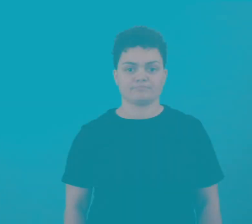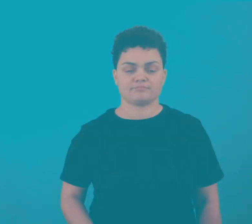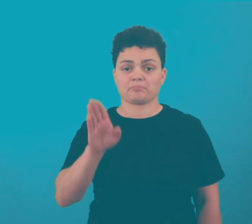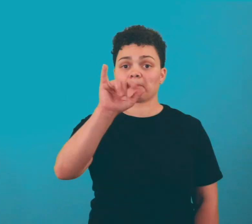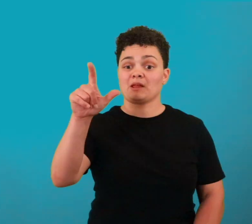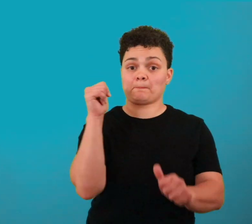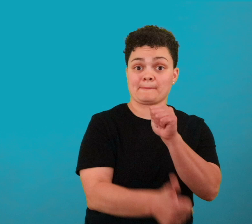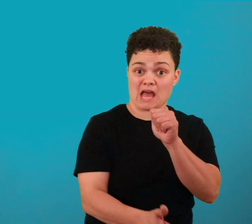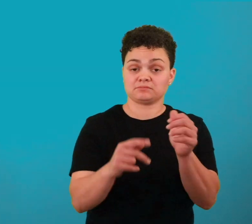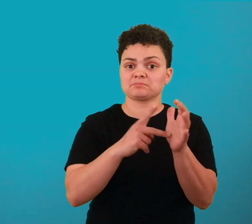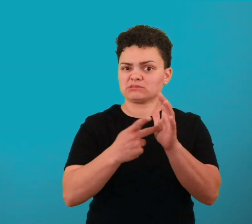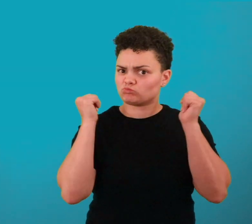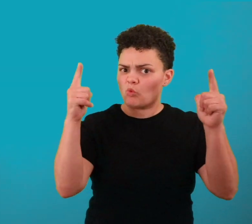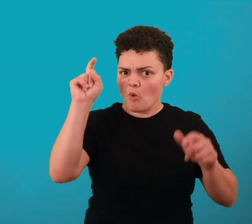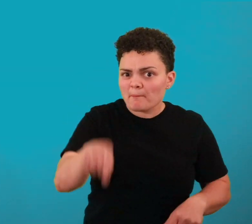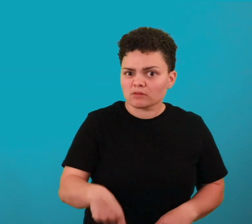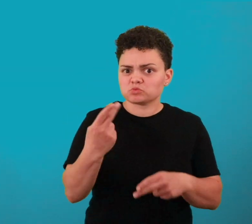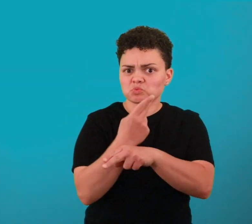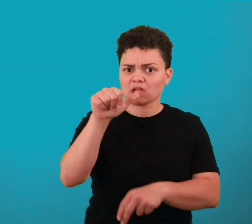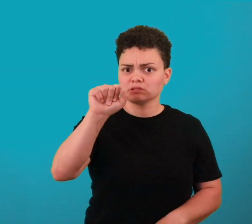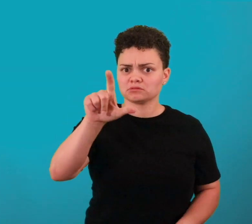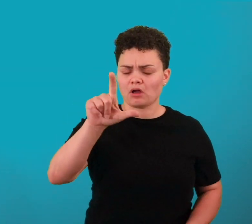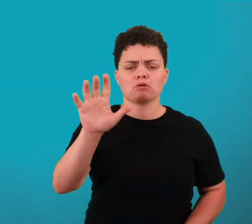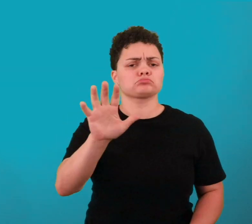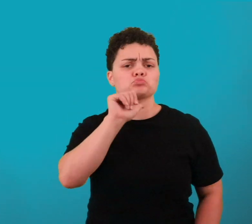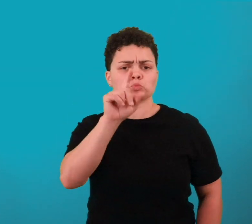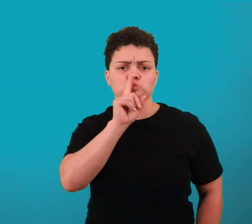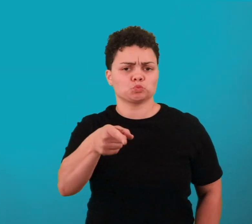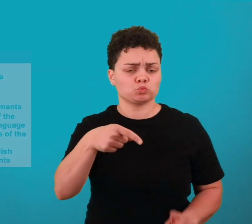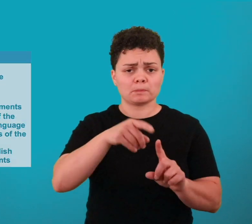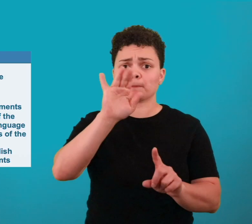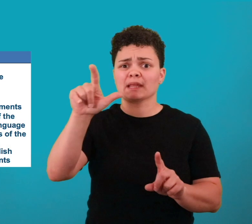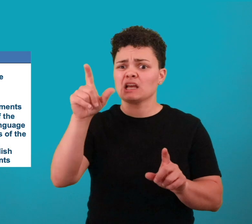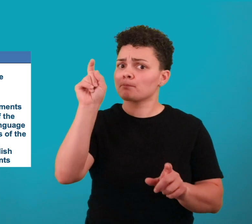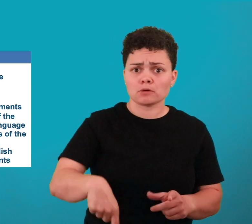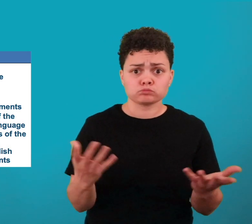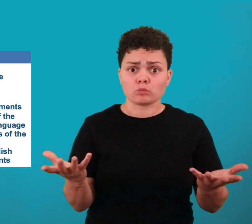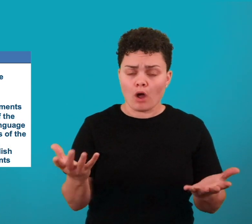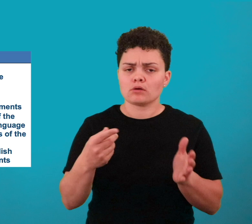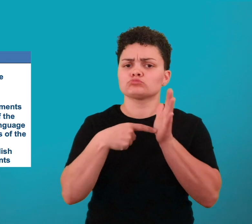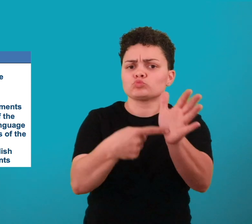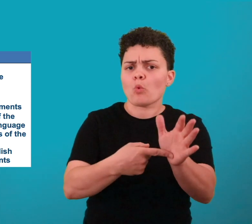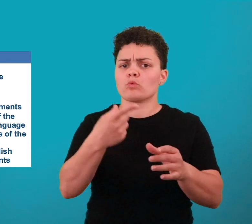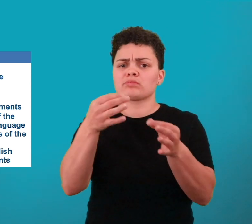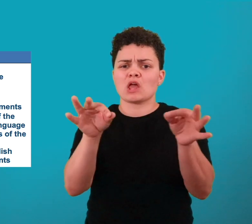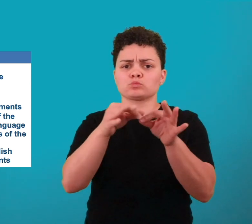Myth. The Lead K bill is a mandate for American Sign Language. This is not true. The Lead K bill does not require American